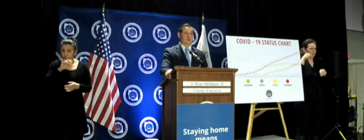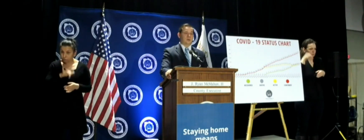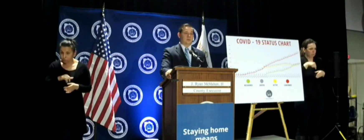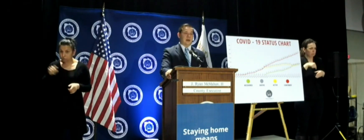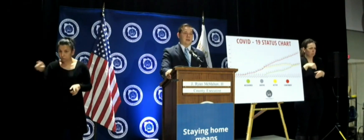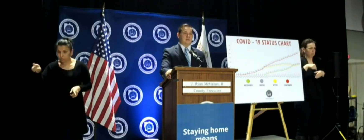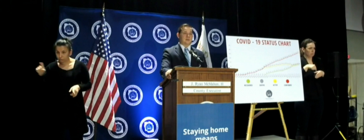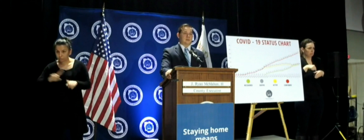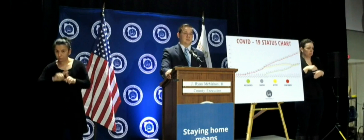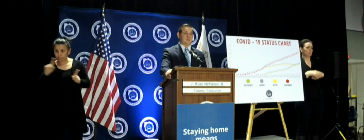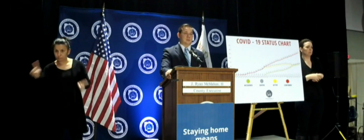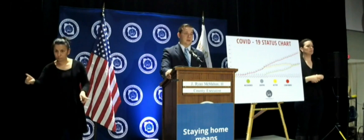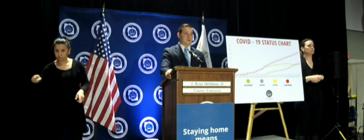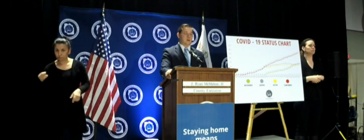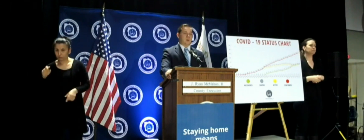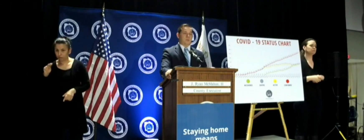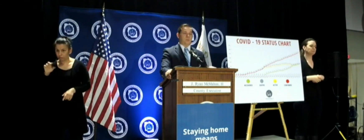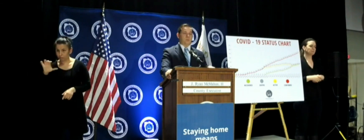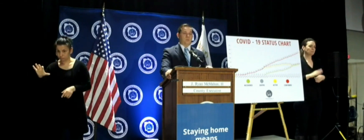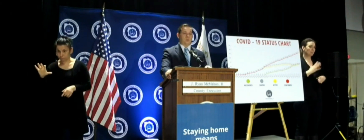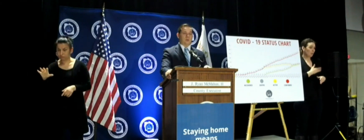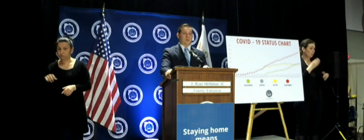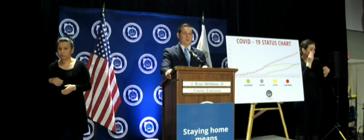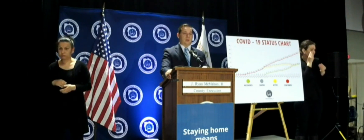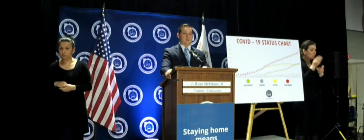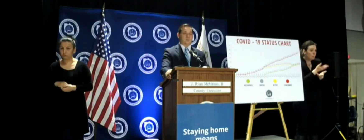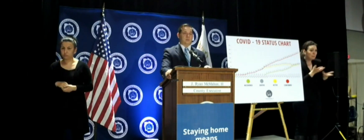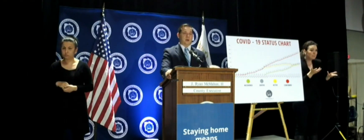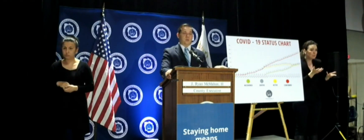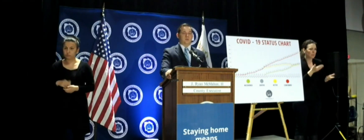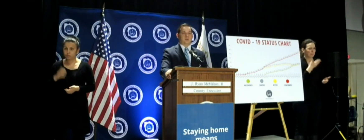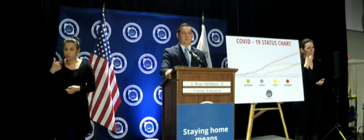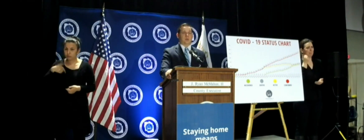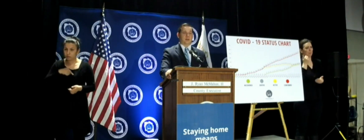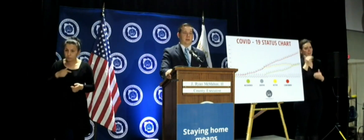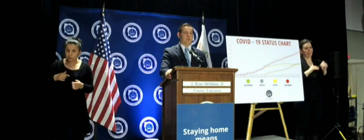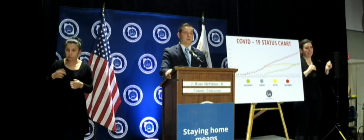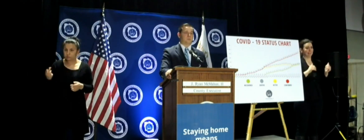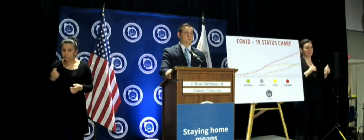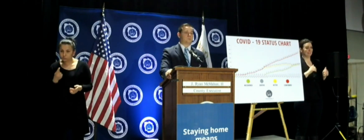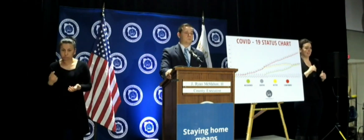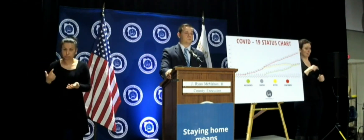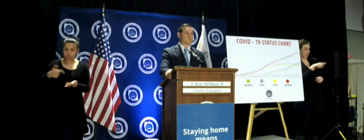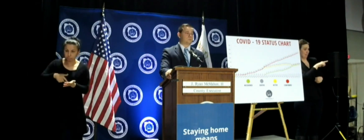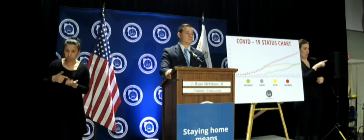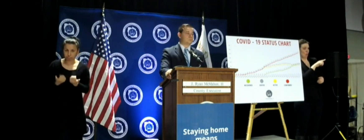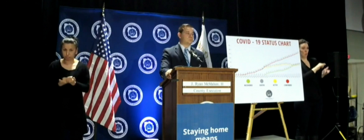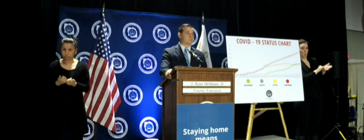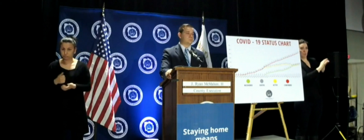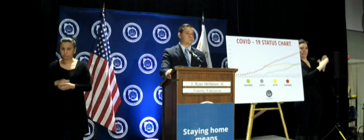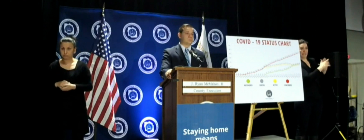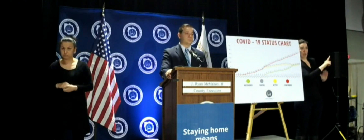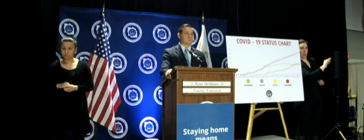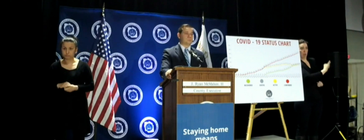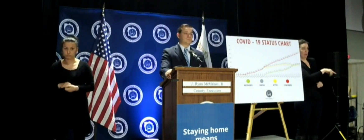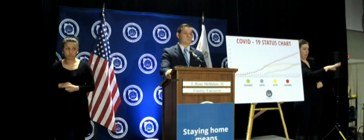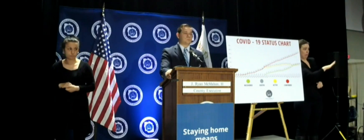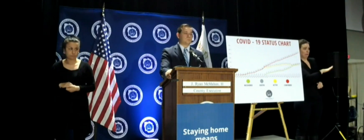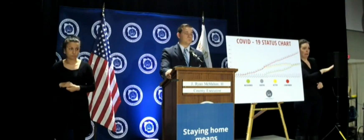will, that let us come up and let us implement our restart plan at that point.